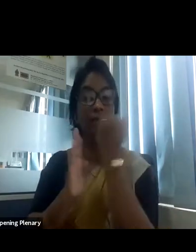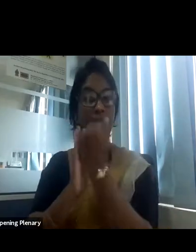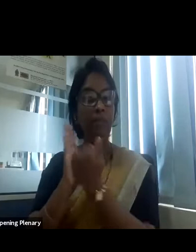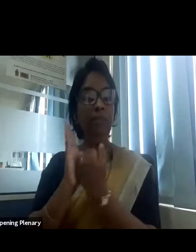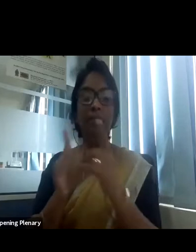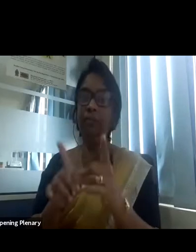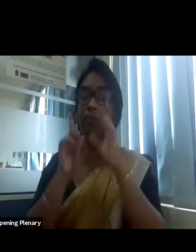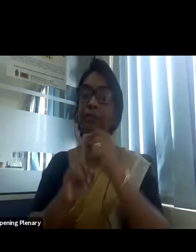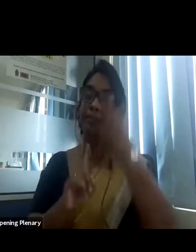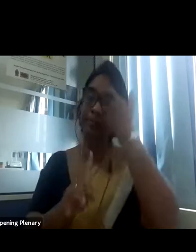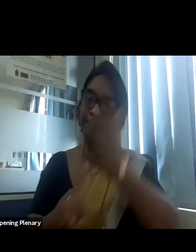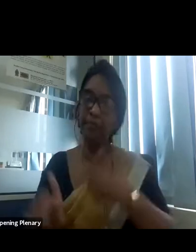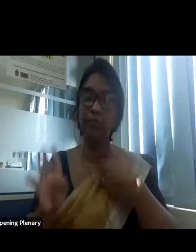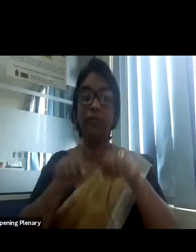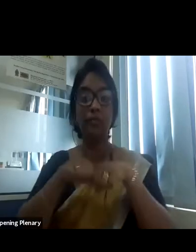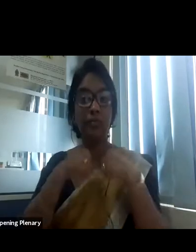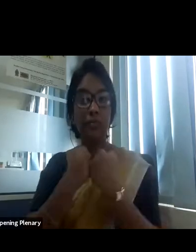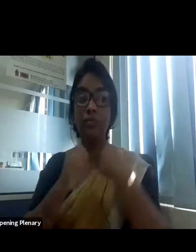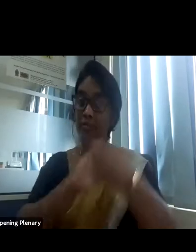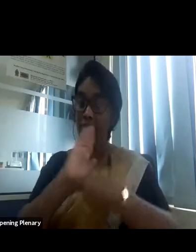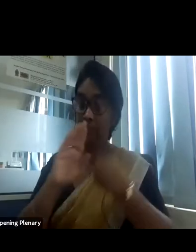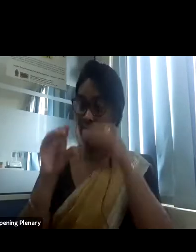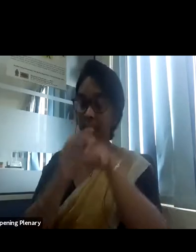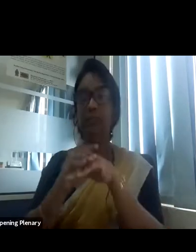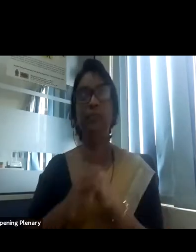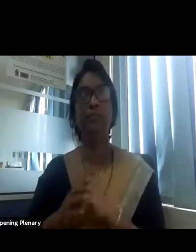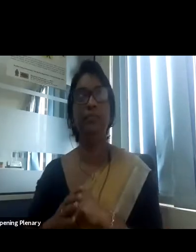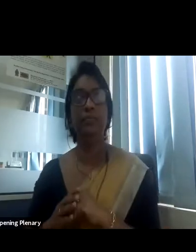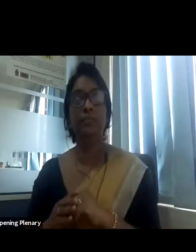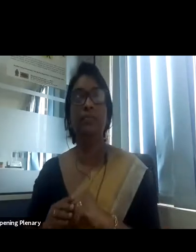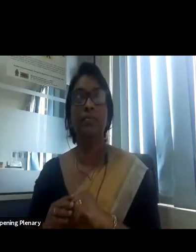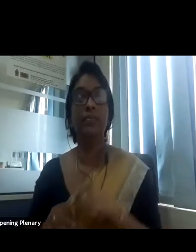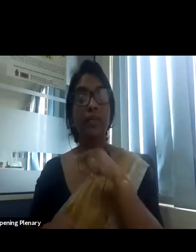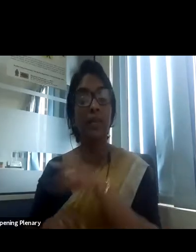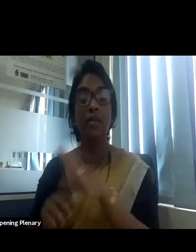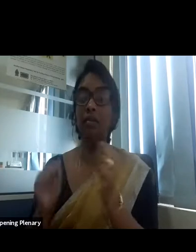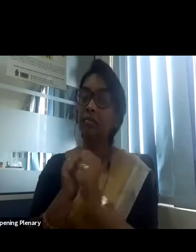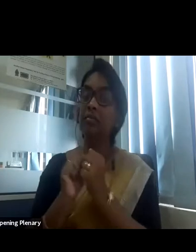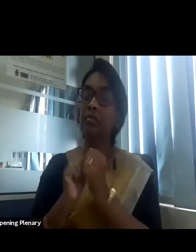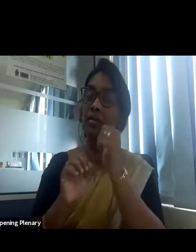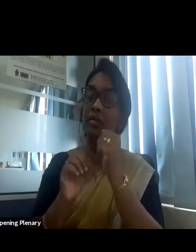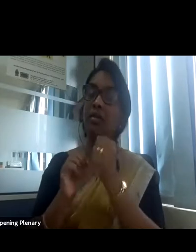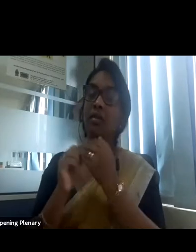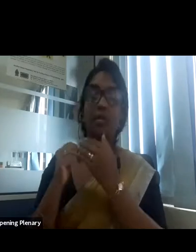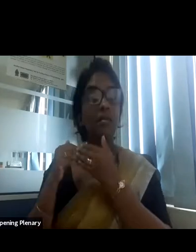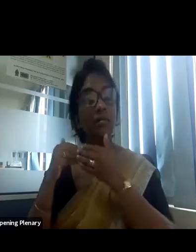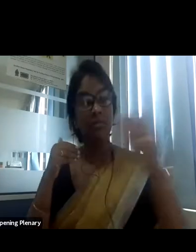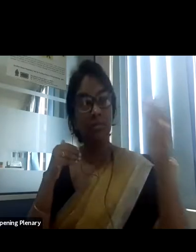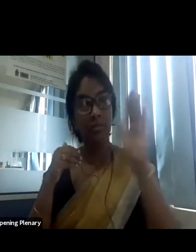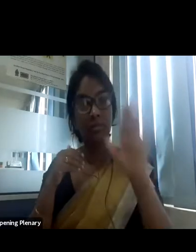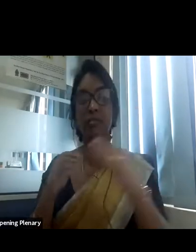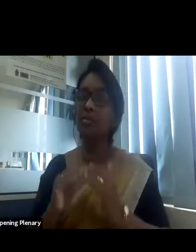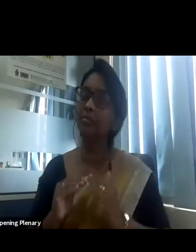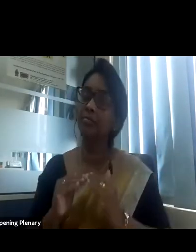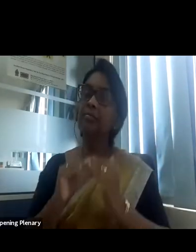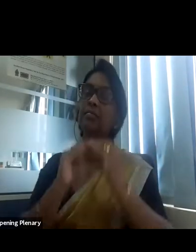Lanka. Their commitment continued to grow over the years, and today, these companies play a lead role in